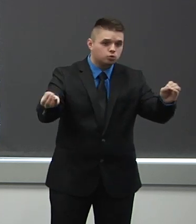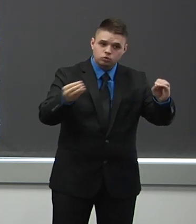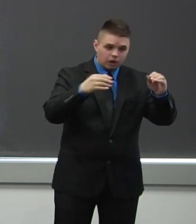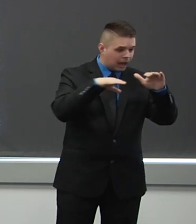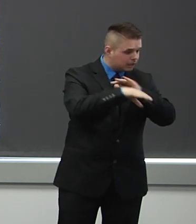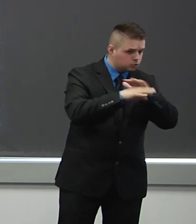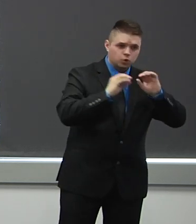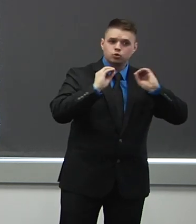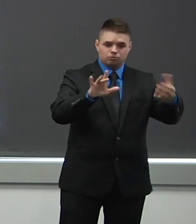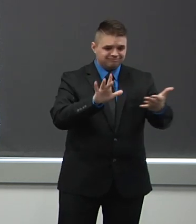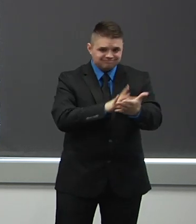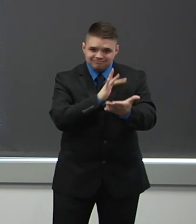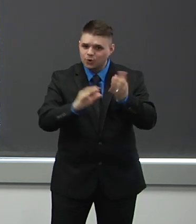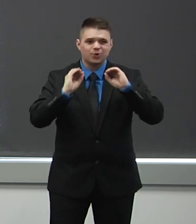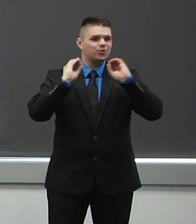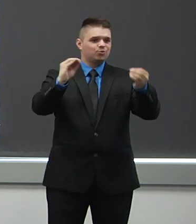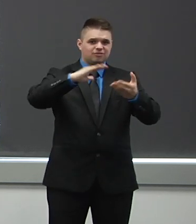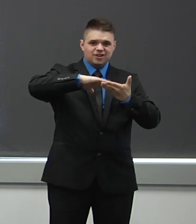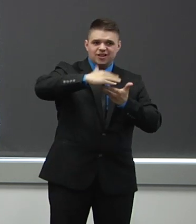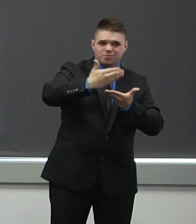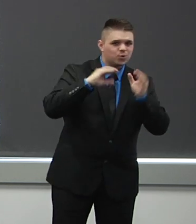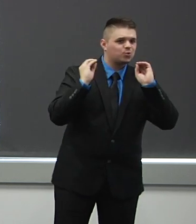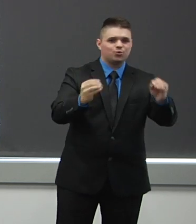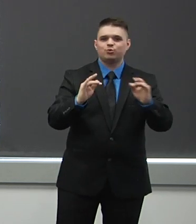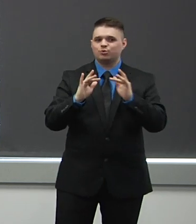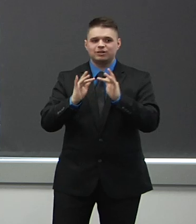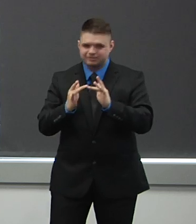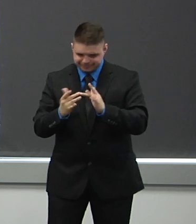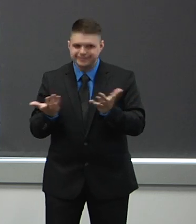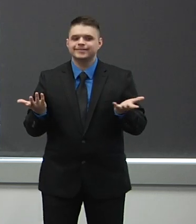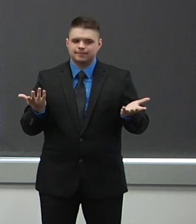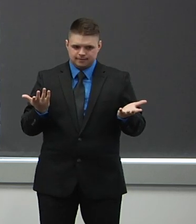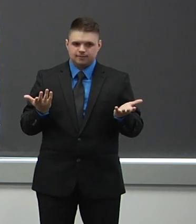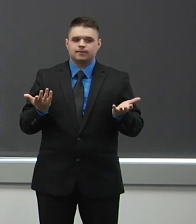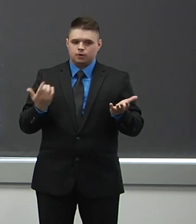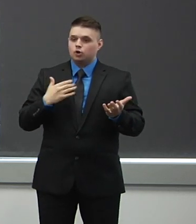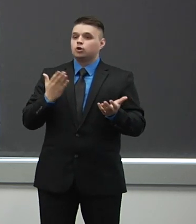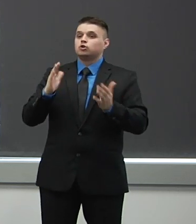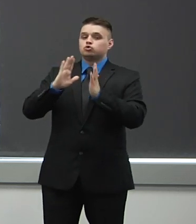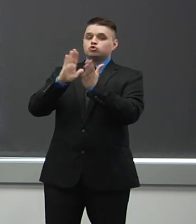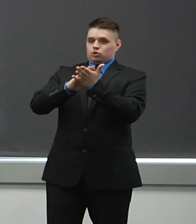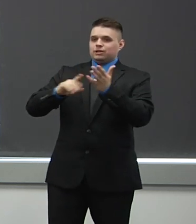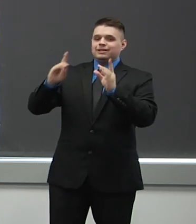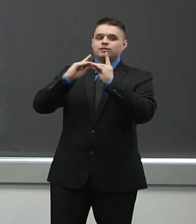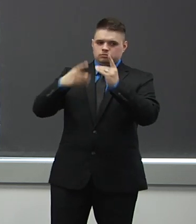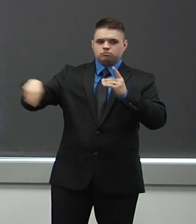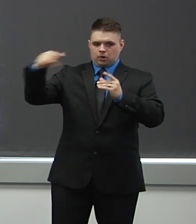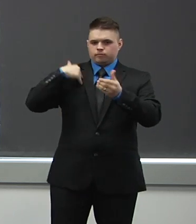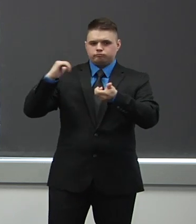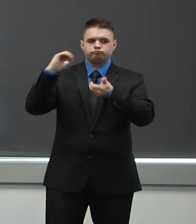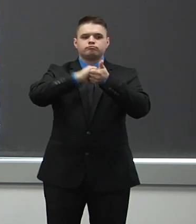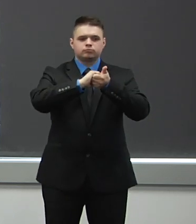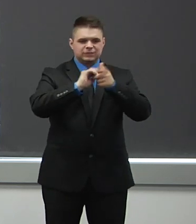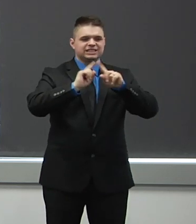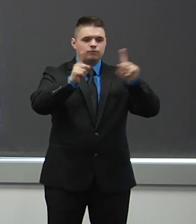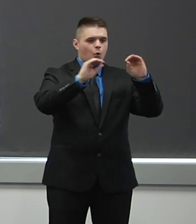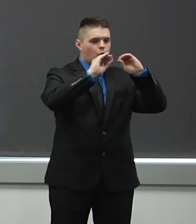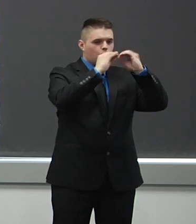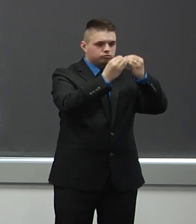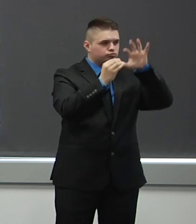do that learning on. So we have school districts around Oregon that have begun to partner with different organizations to